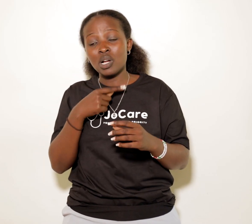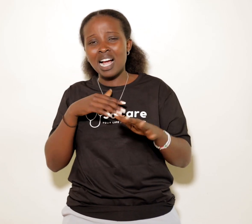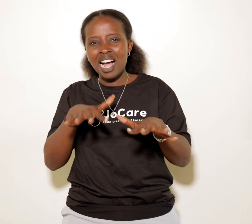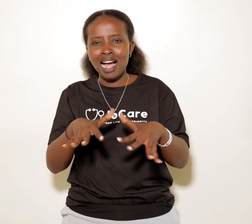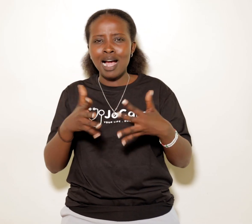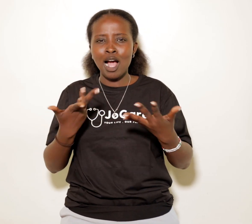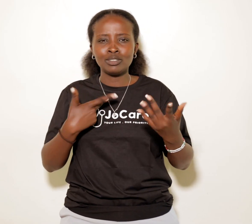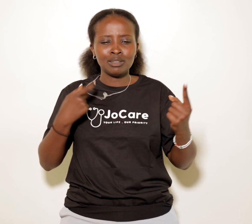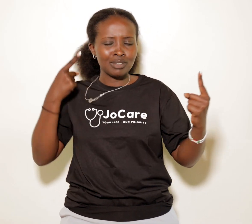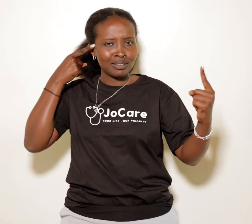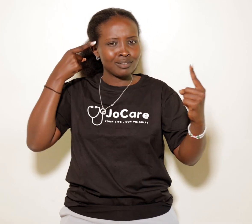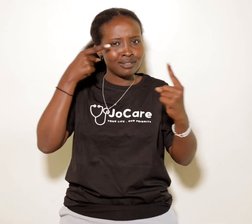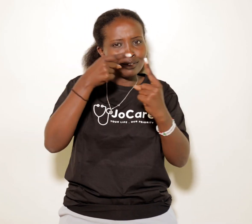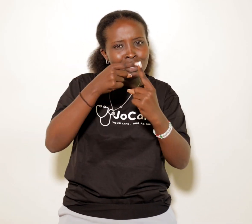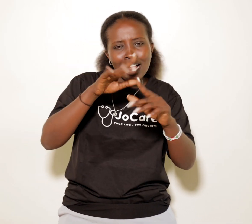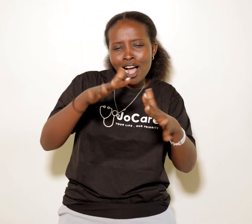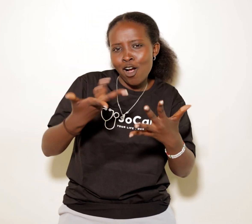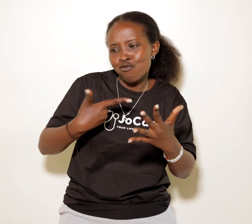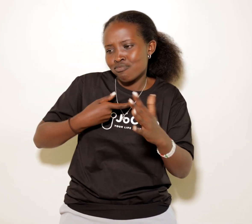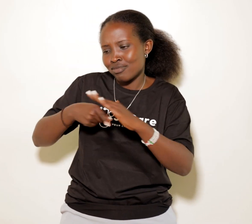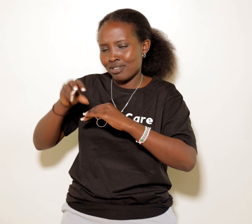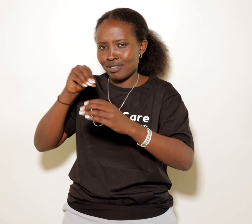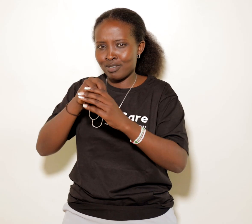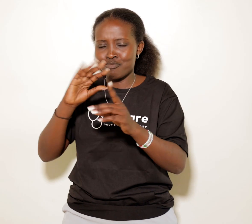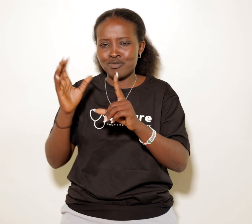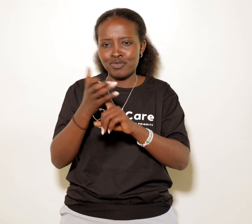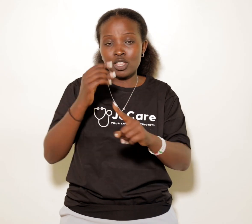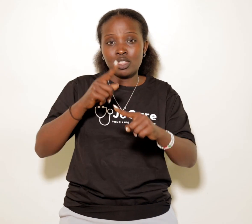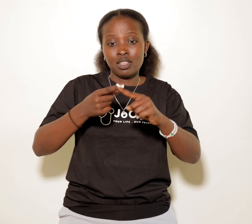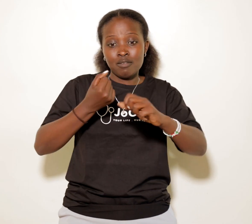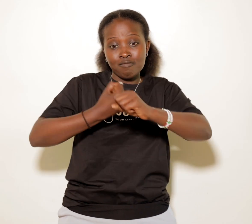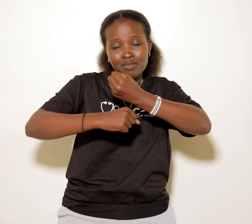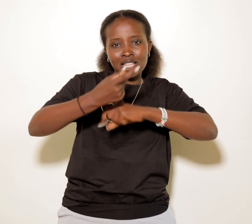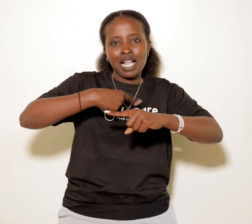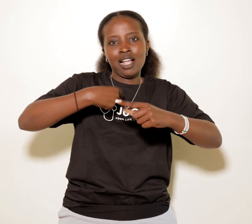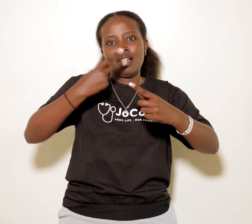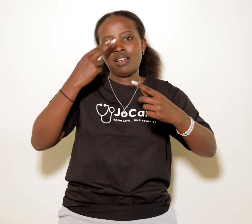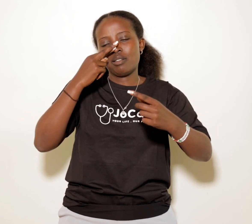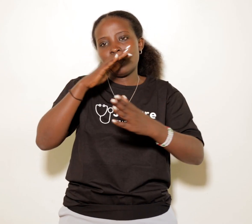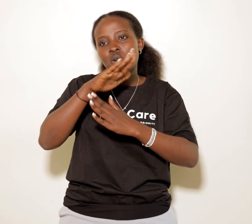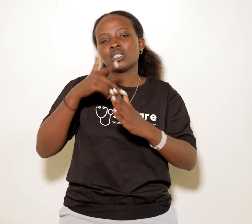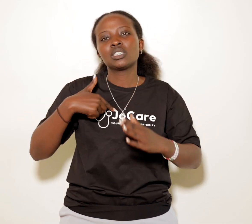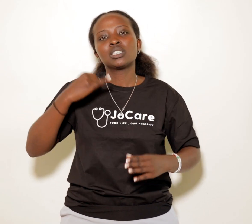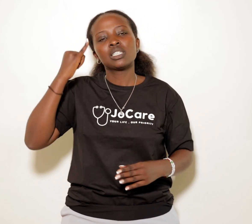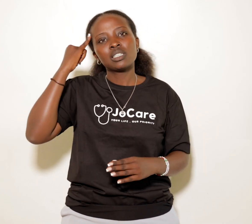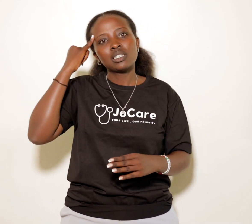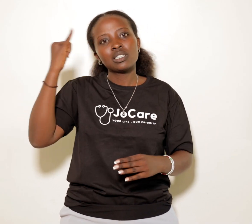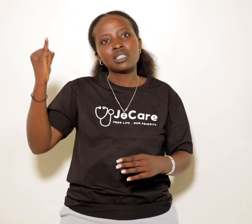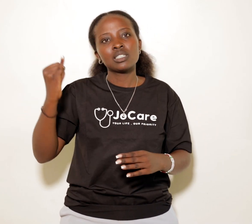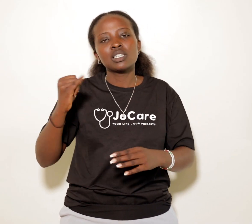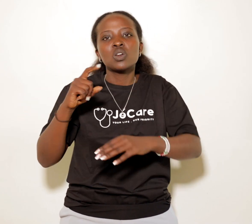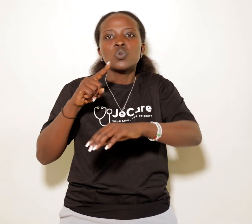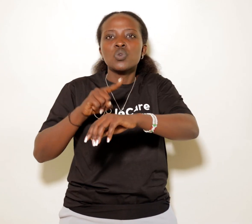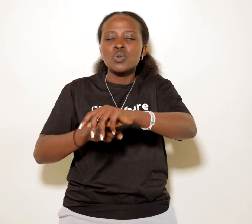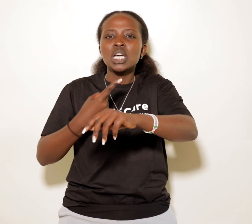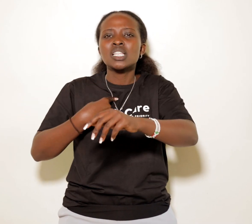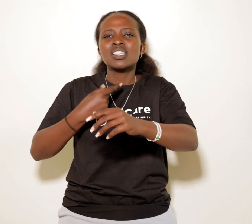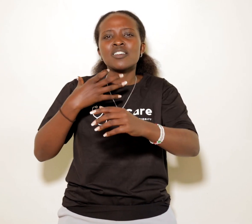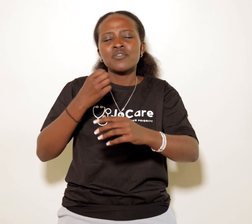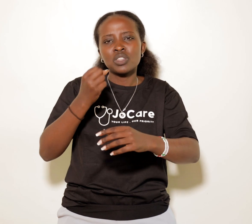the erection, even the ejaculation, to don't surprise them. I think that when we give those kind of